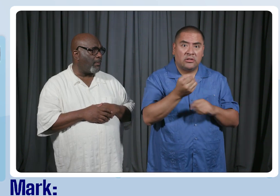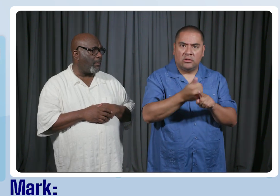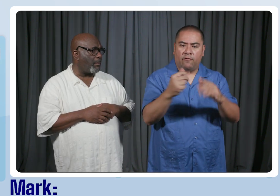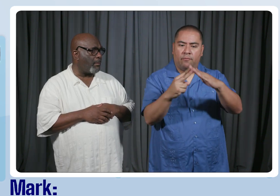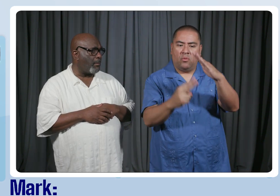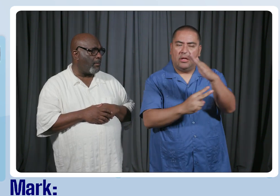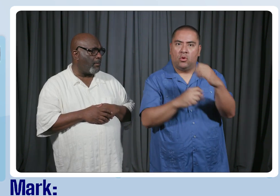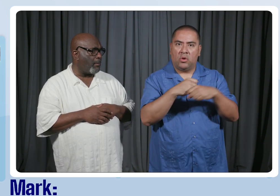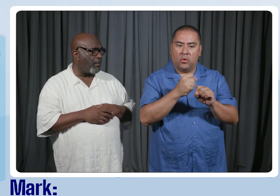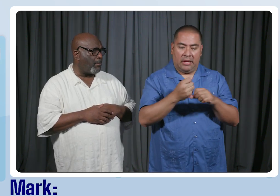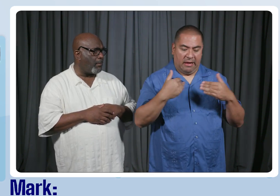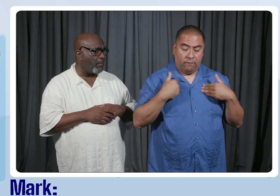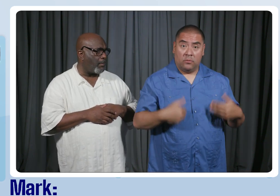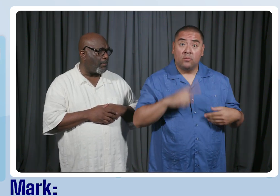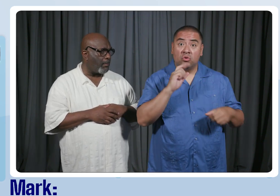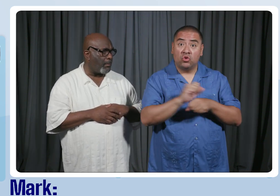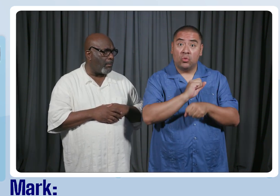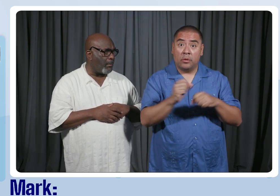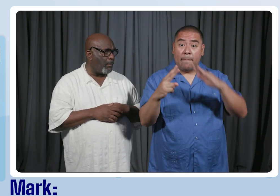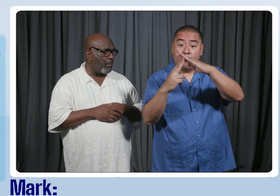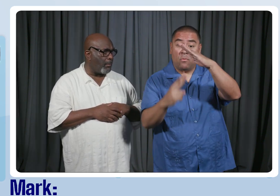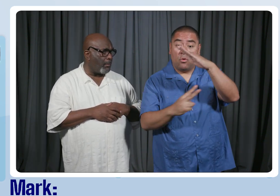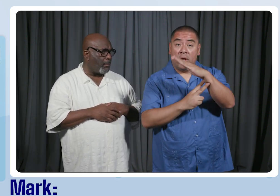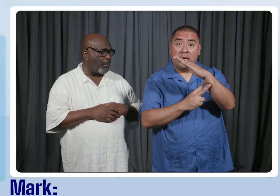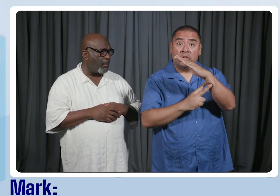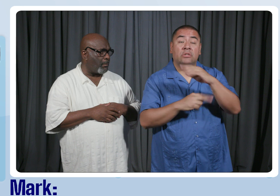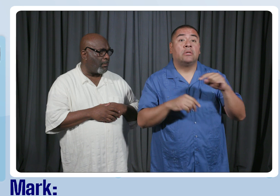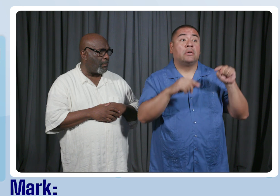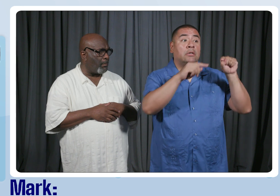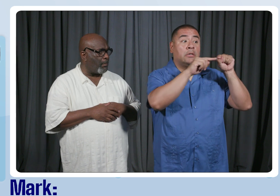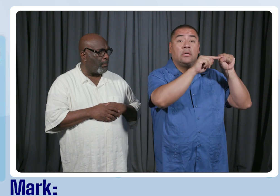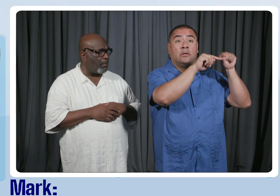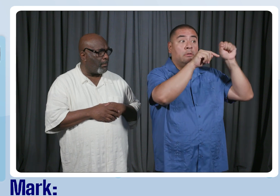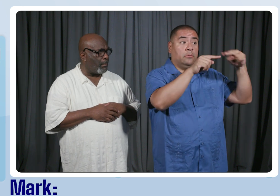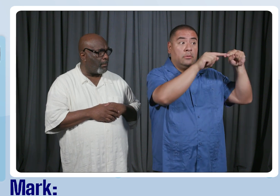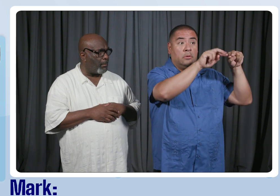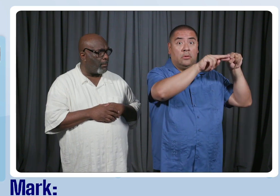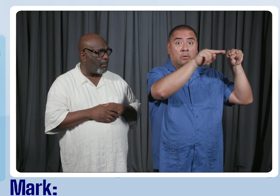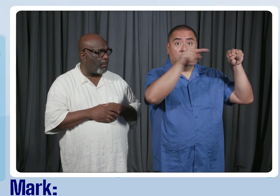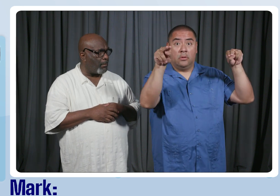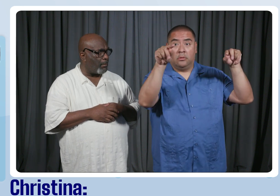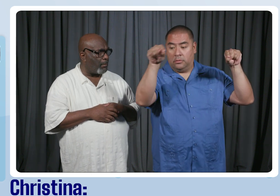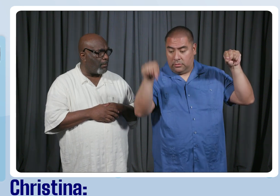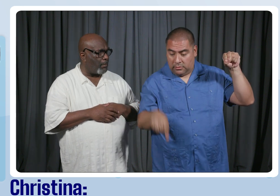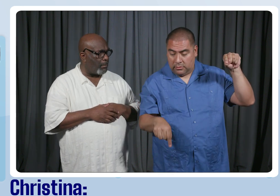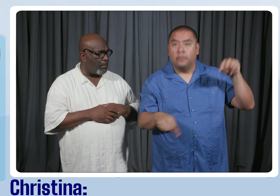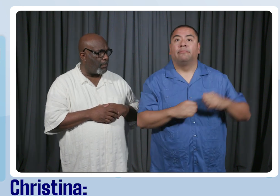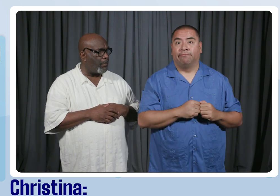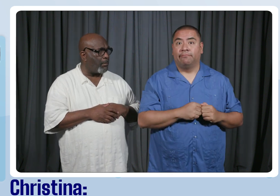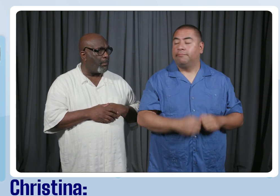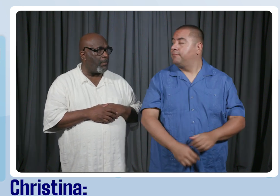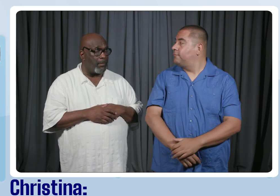where we've created a physical bridge from the sidewalk into the second floor of the building. The second floor becomes the accessible first floor. Well, we